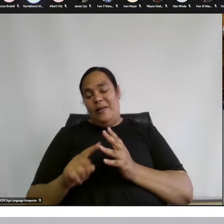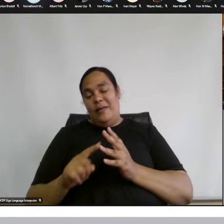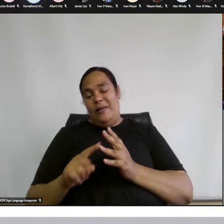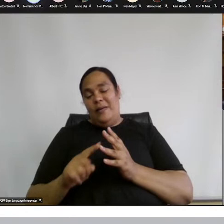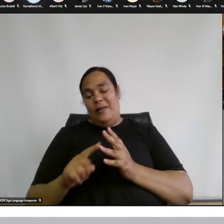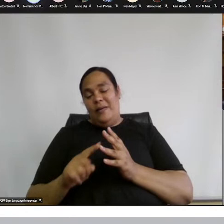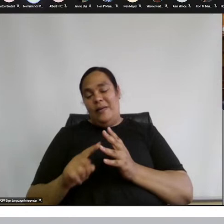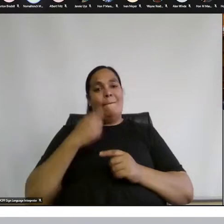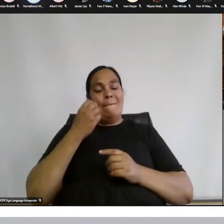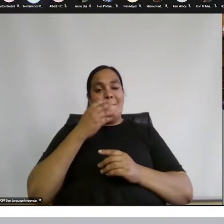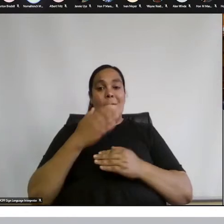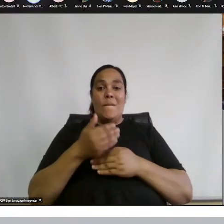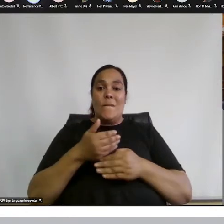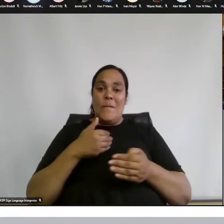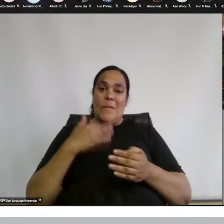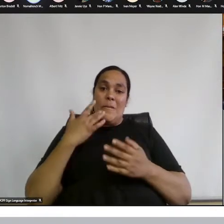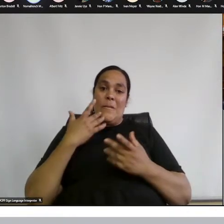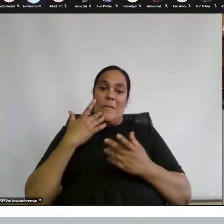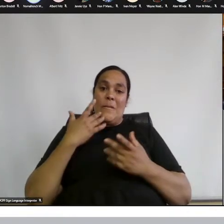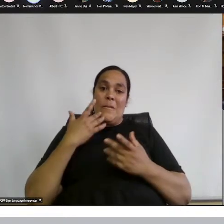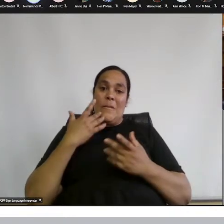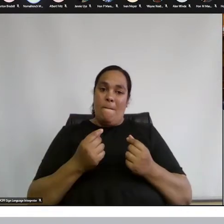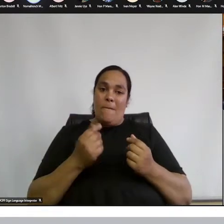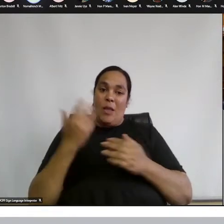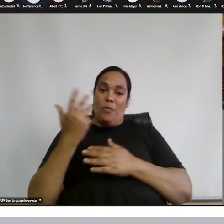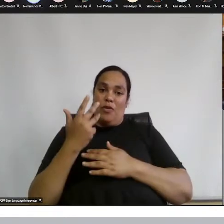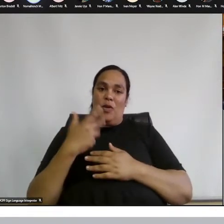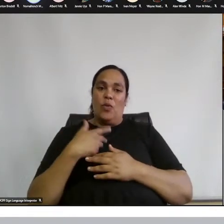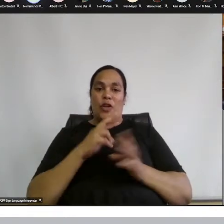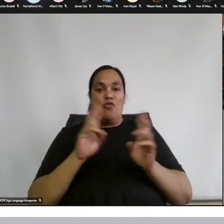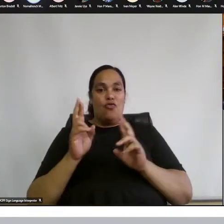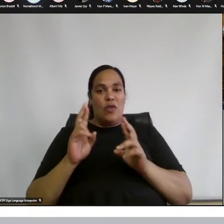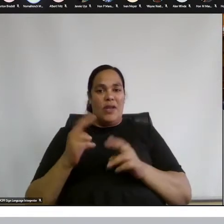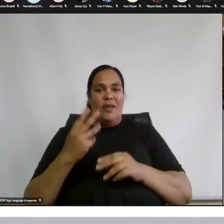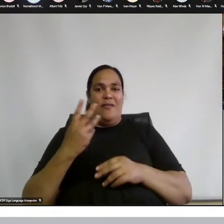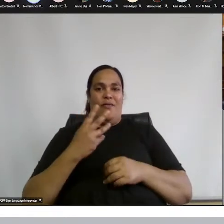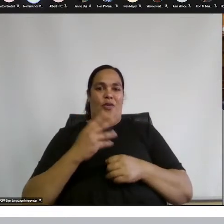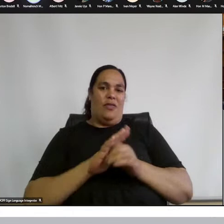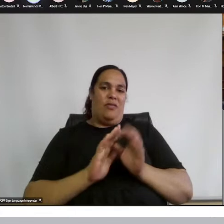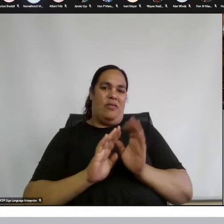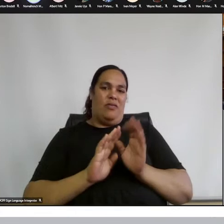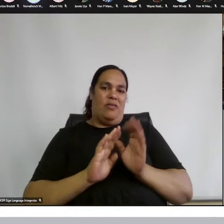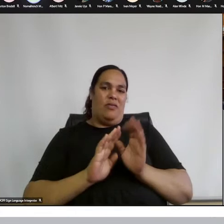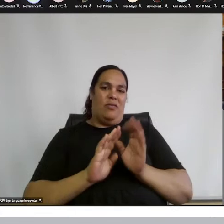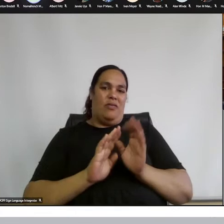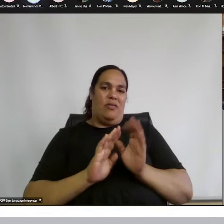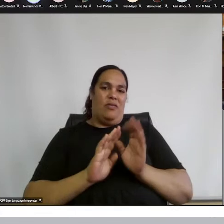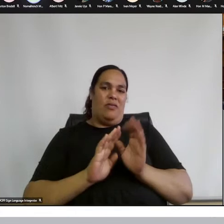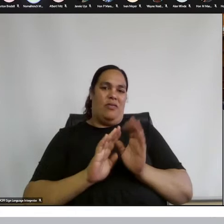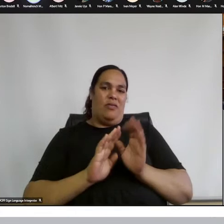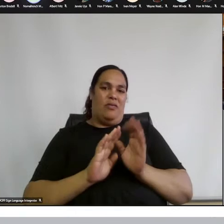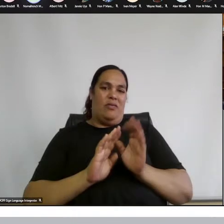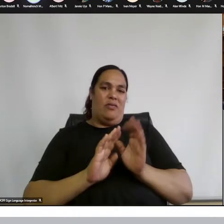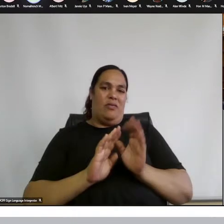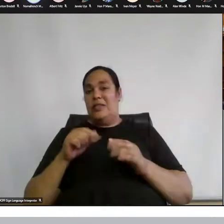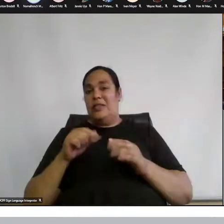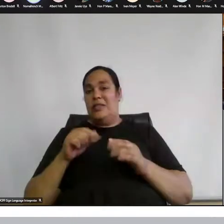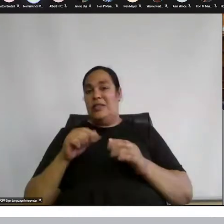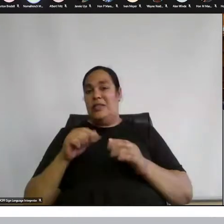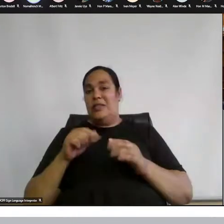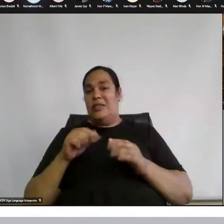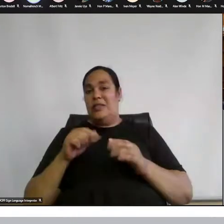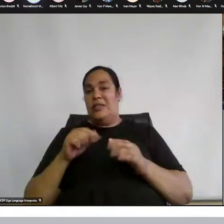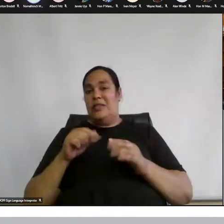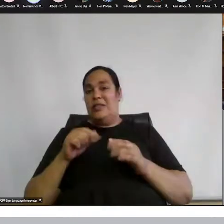we indicated earlier when we're doing the debate, is that we are ready with the fourth wave. And we've got our 6-point plan, our beds are